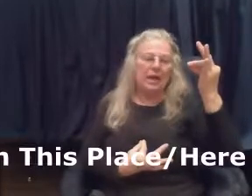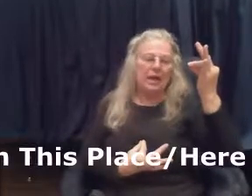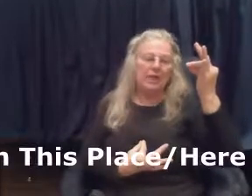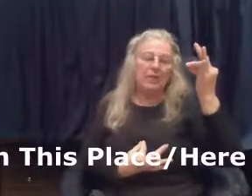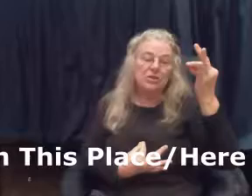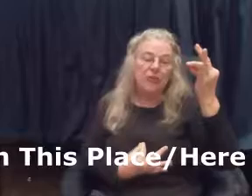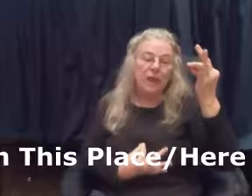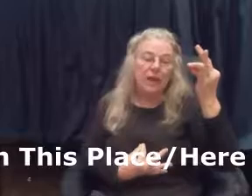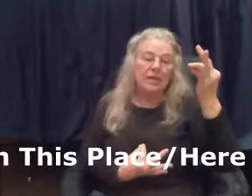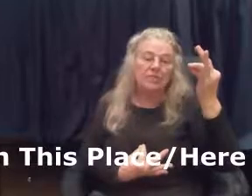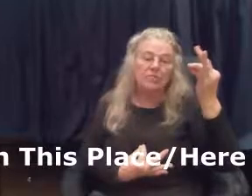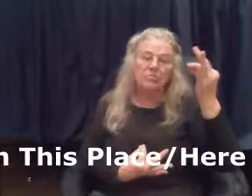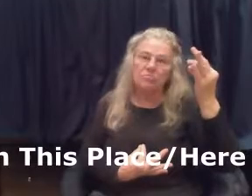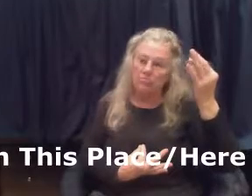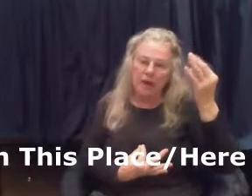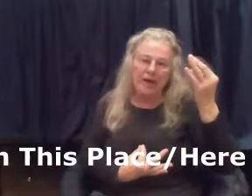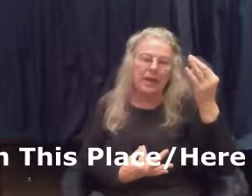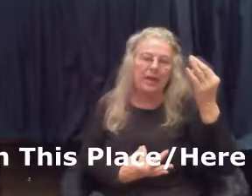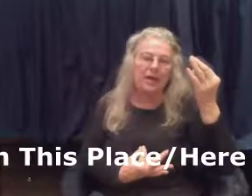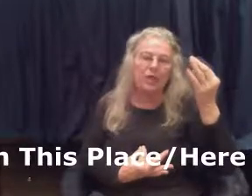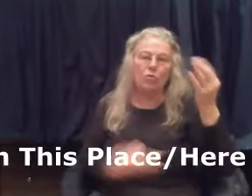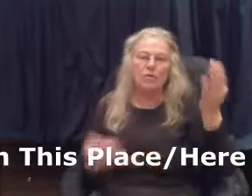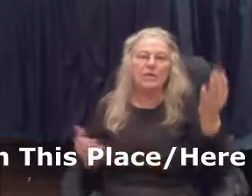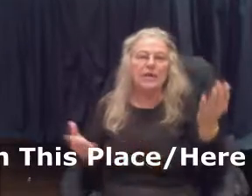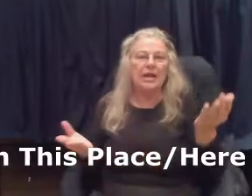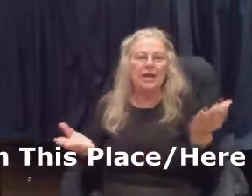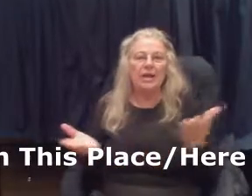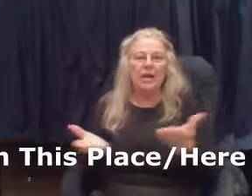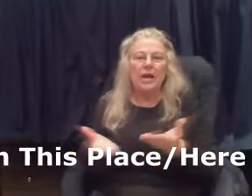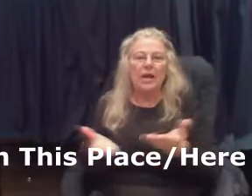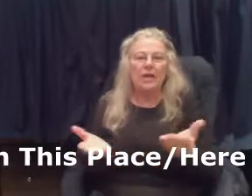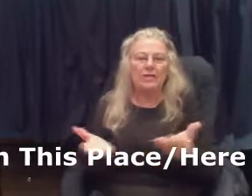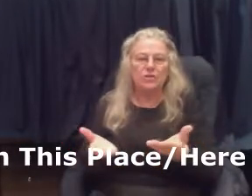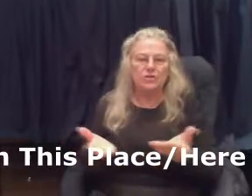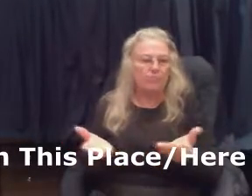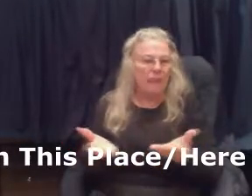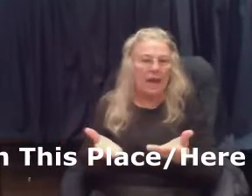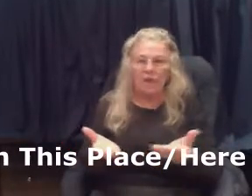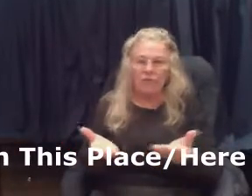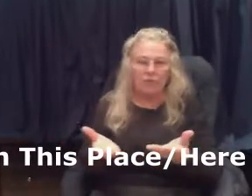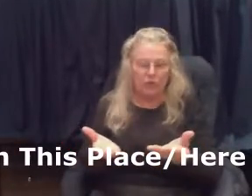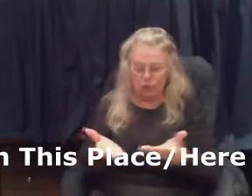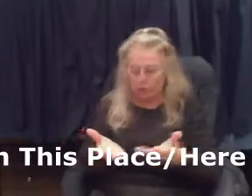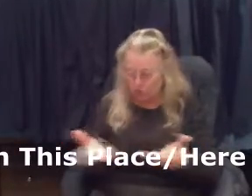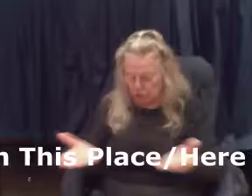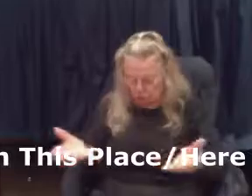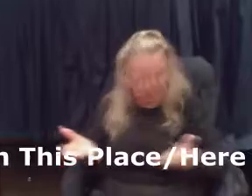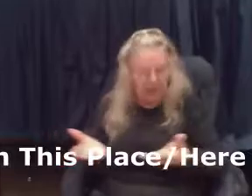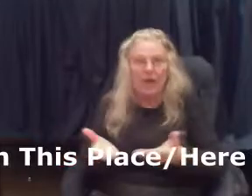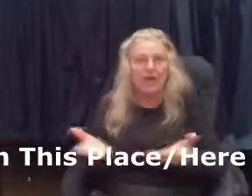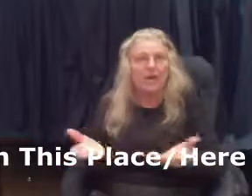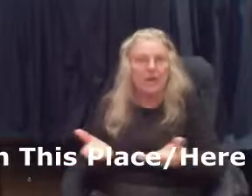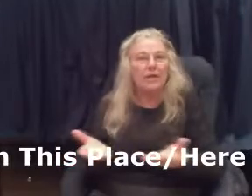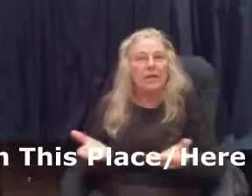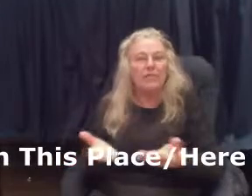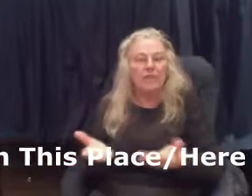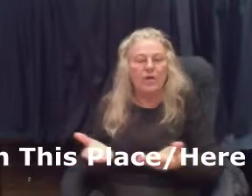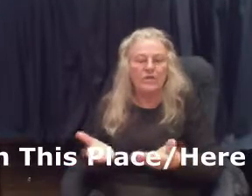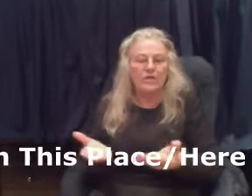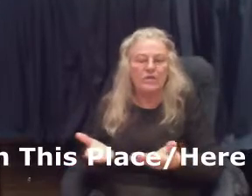In this place, right here, or just here, and it's just back and forth. You're just showing the area in front of